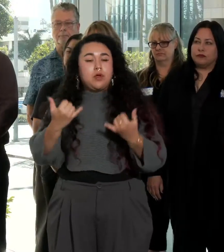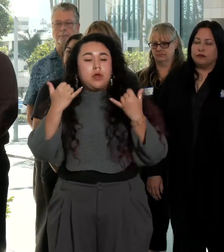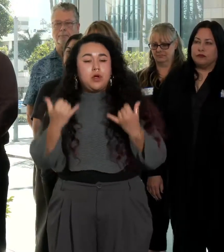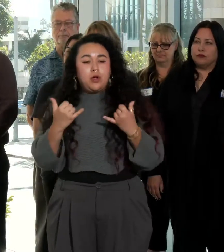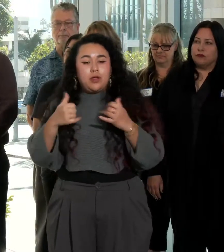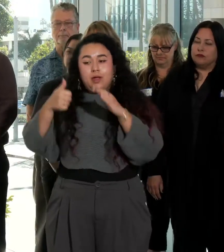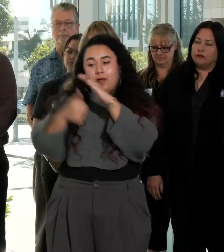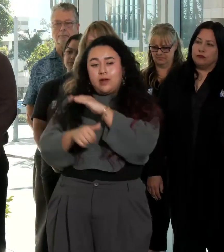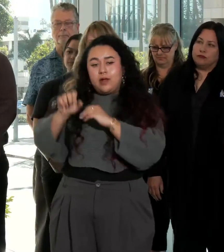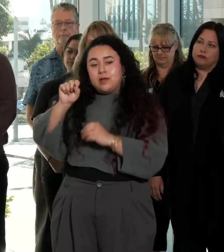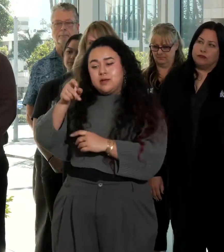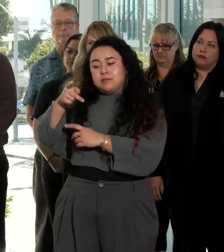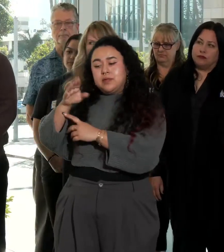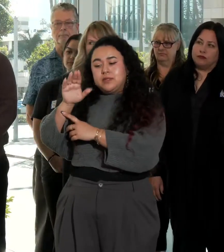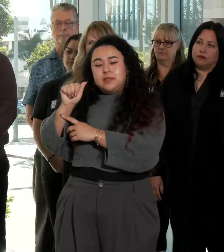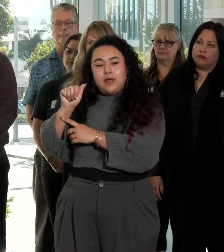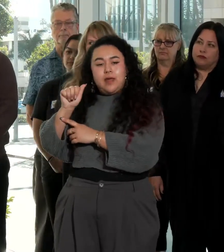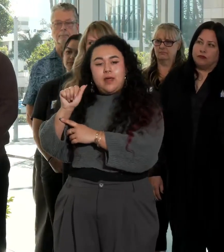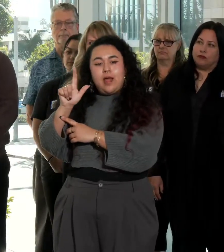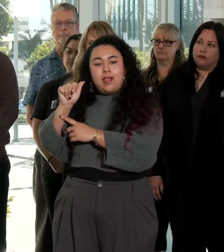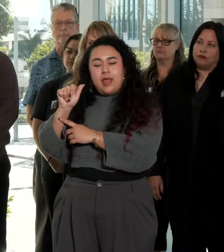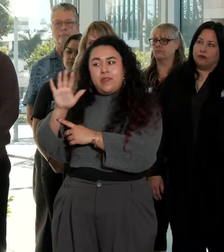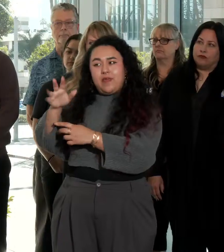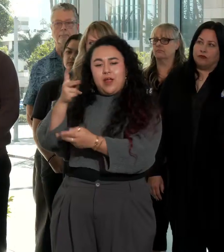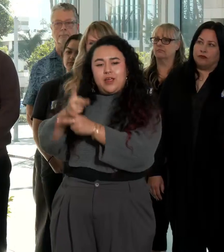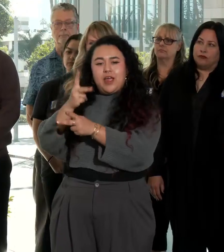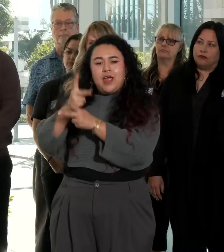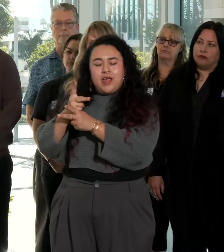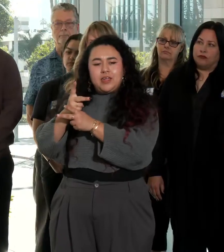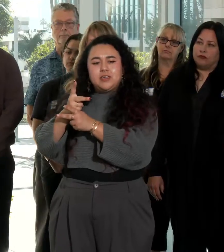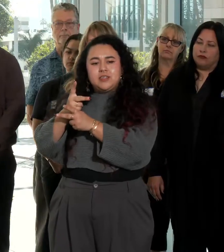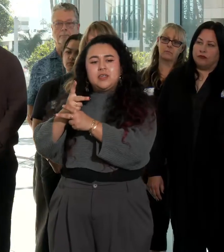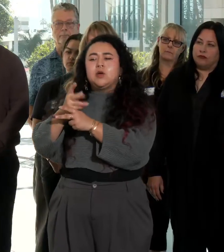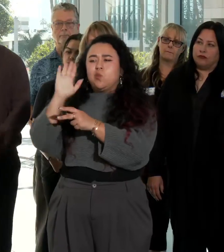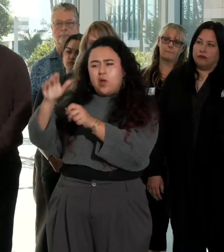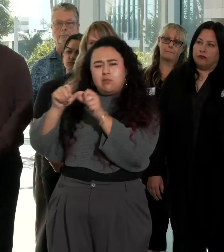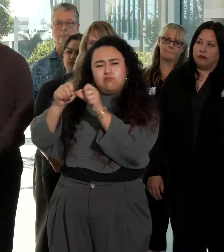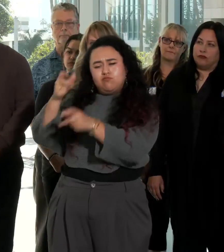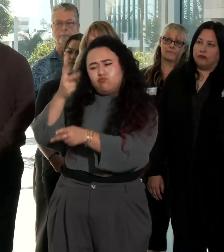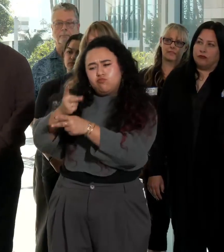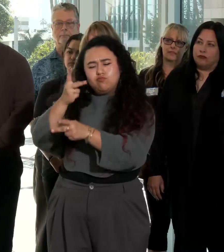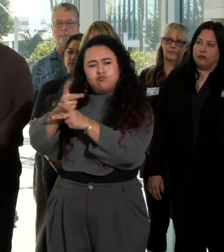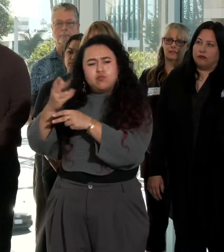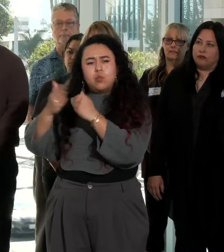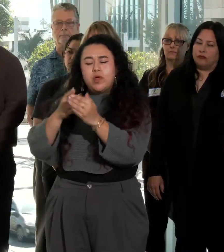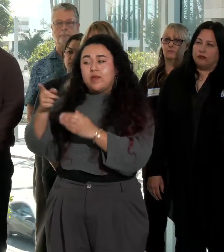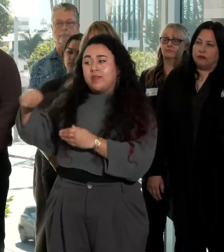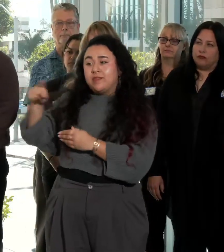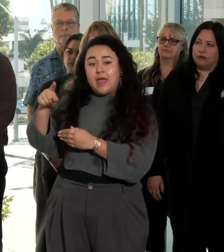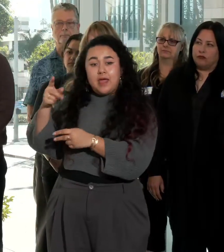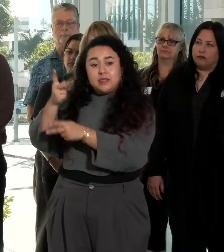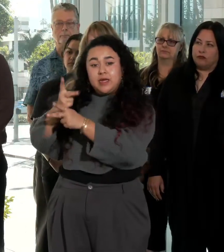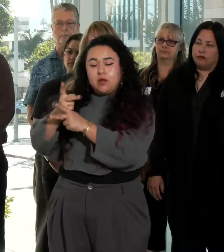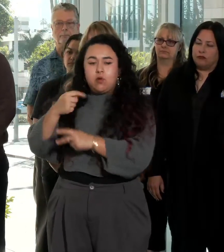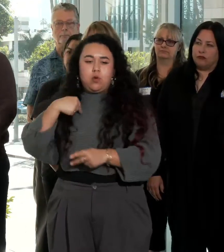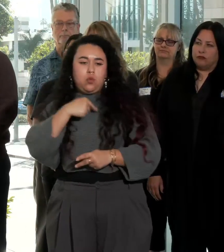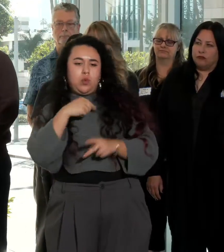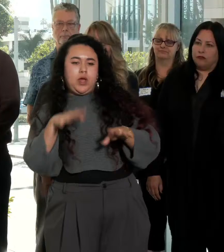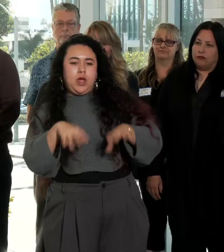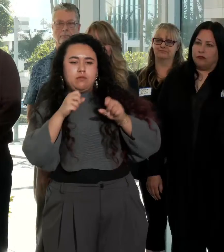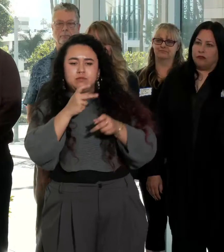under SPCA LA care are continued to be cared for, whether by them or by us.